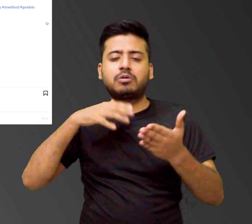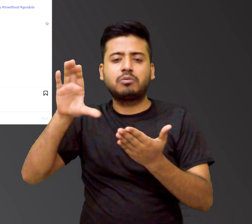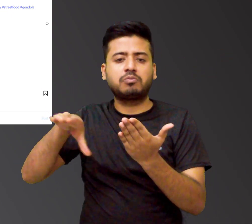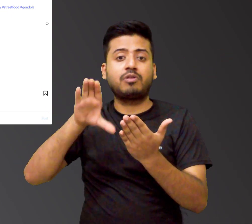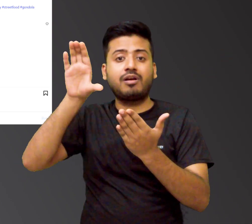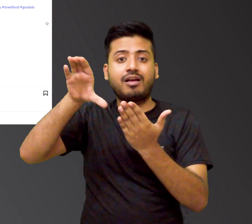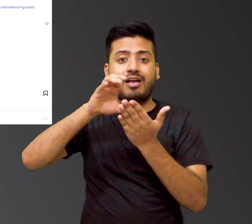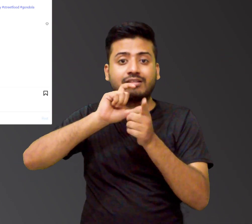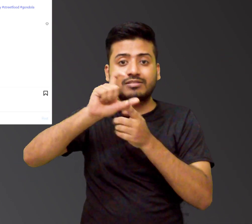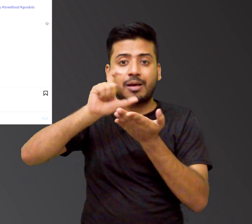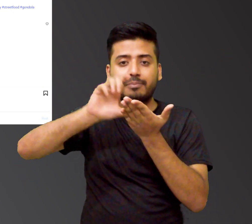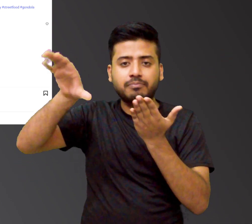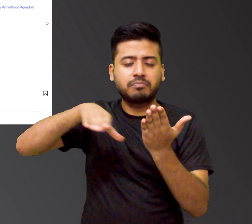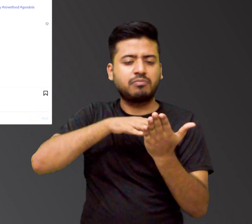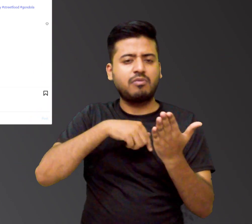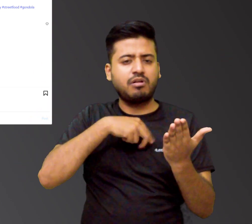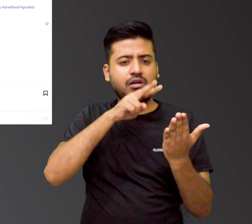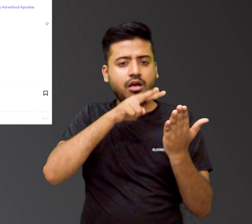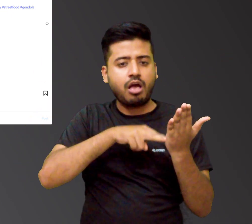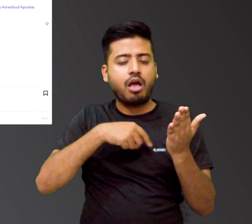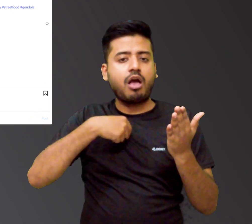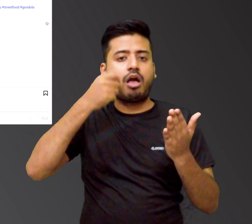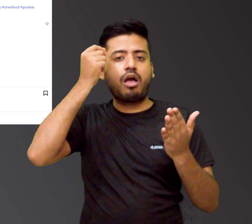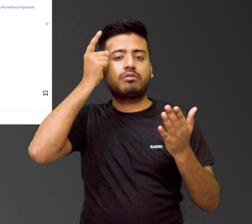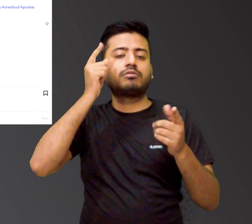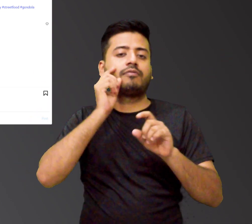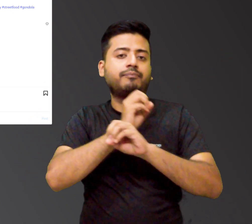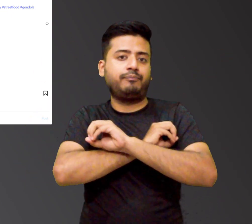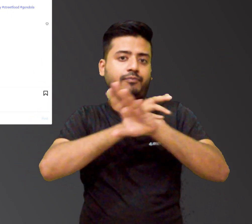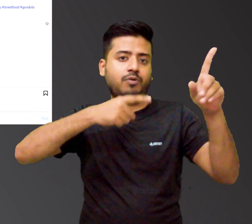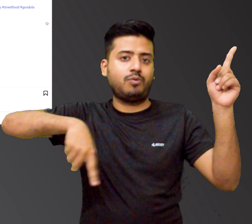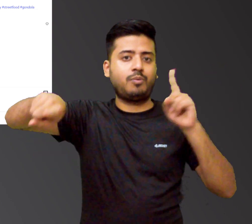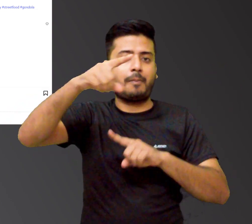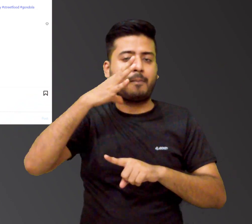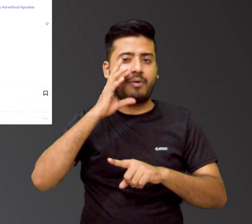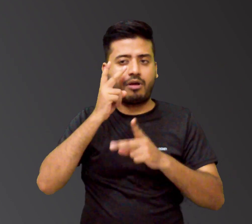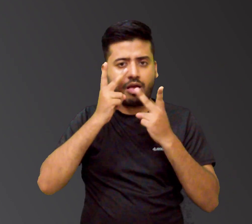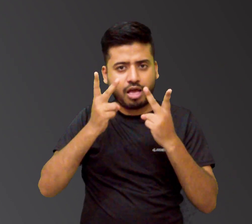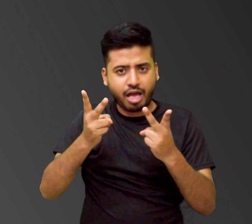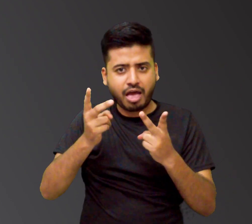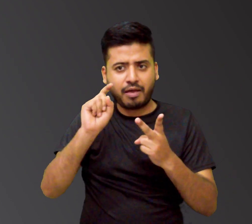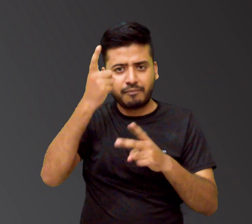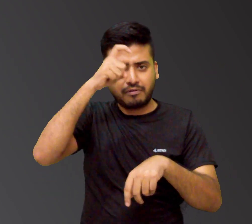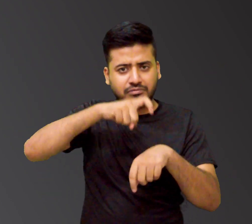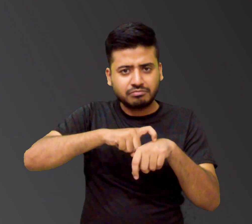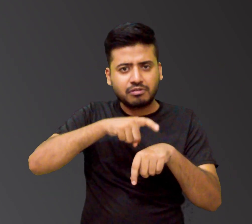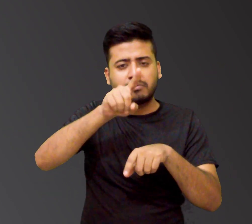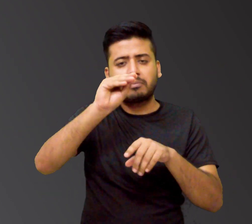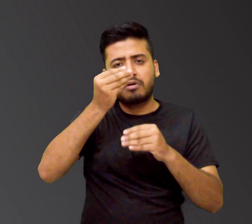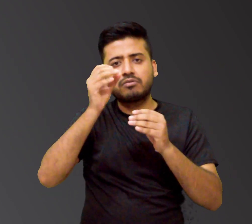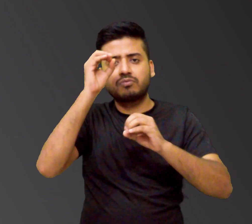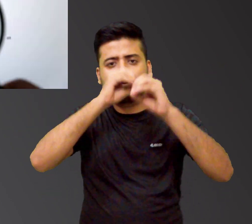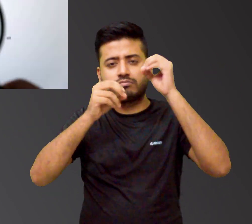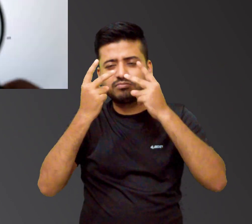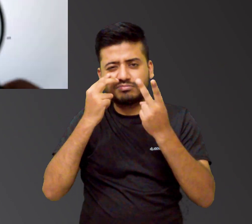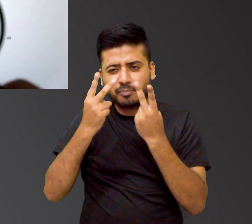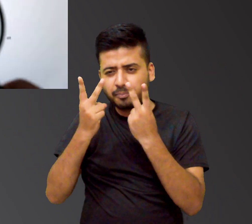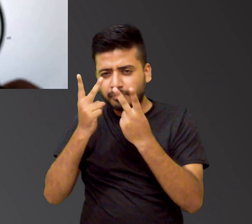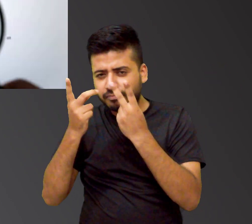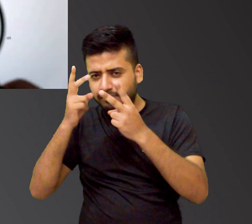from the house where the chicha was made. Today, this tradition has changed slightly, and now you have to look for a red bag, squashed